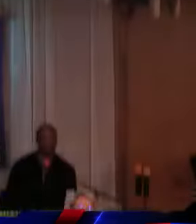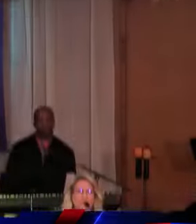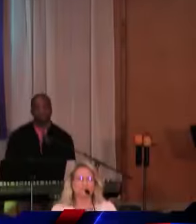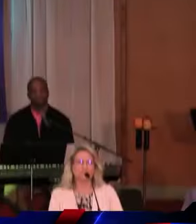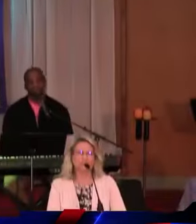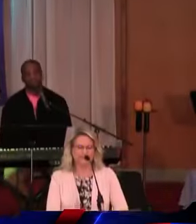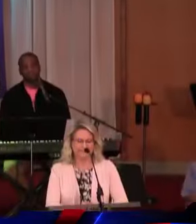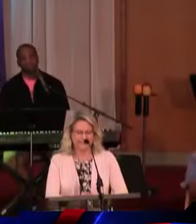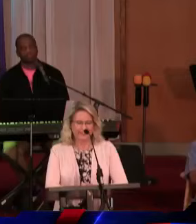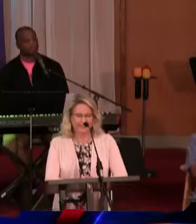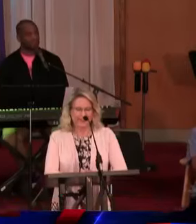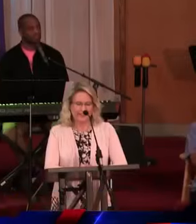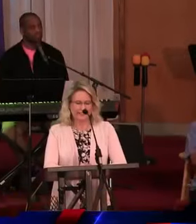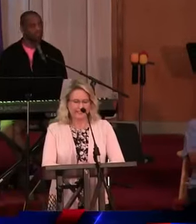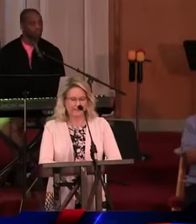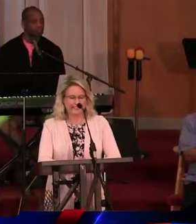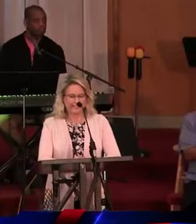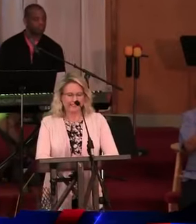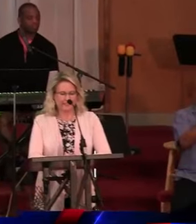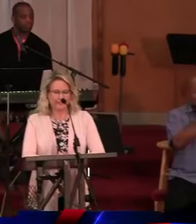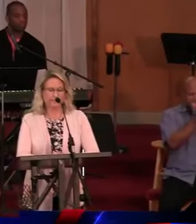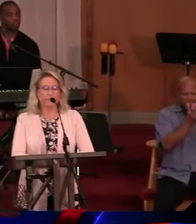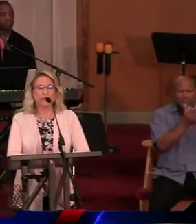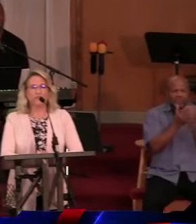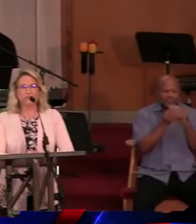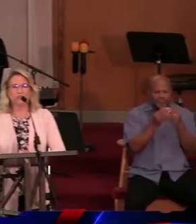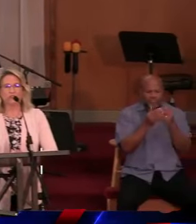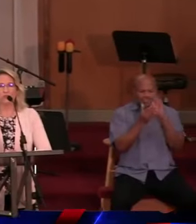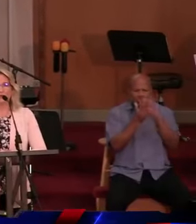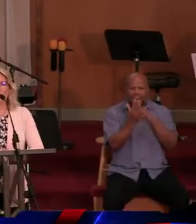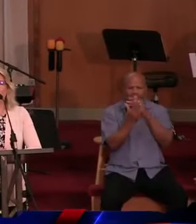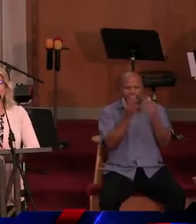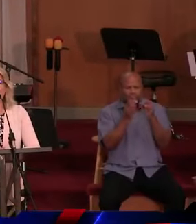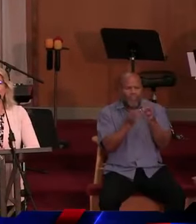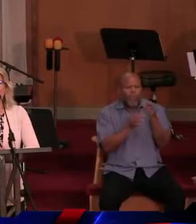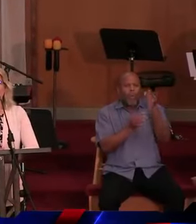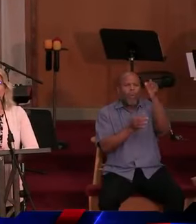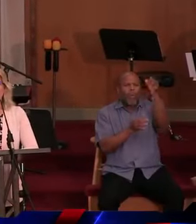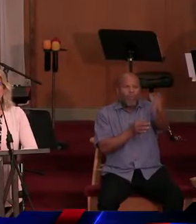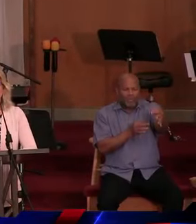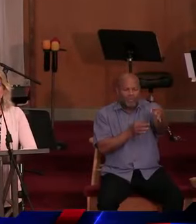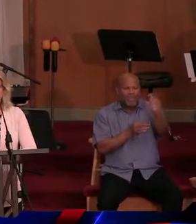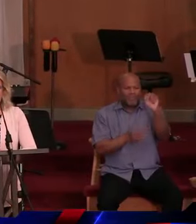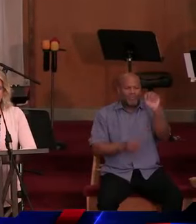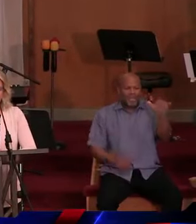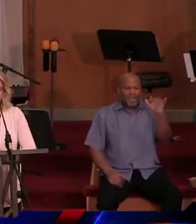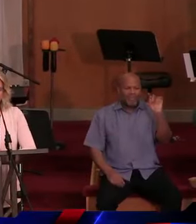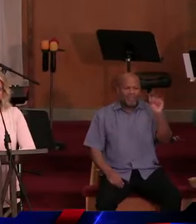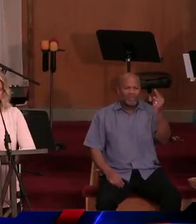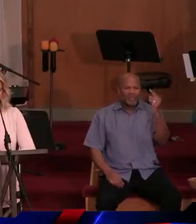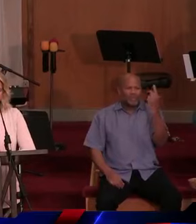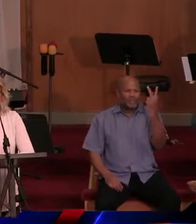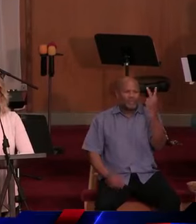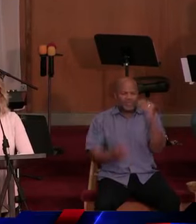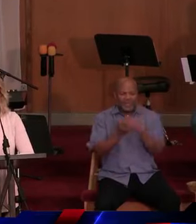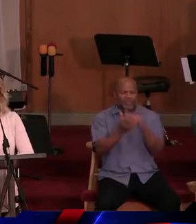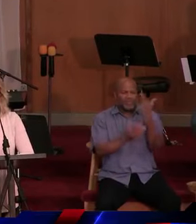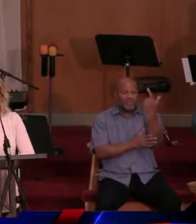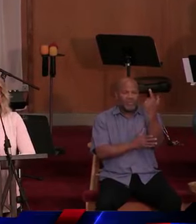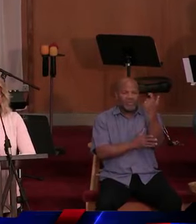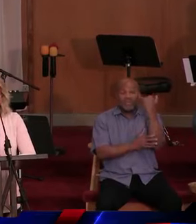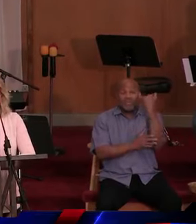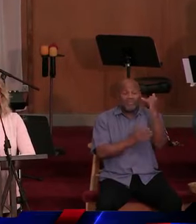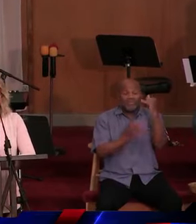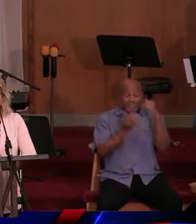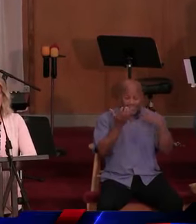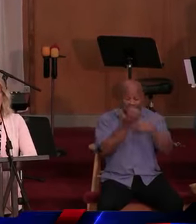Gala fundraiser has been rescheduled for May 1st, 2021. So if you purchase